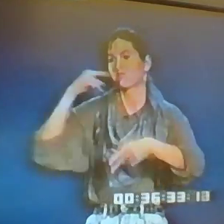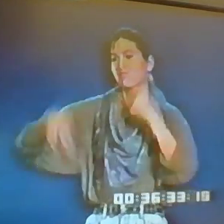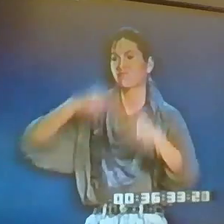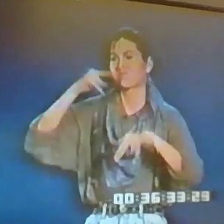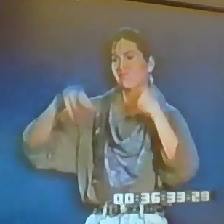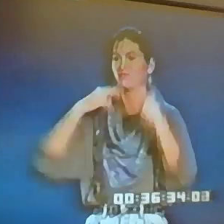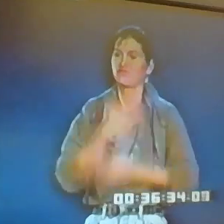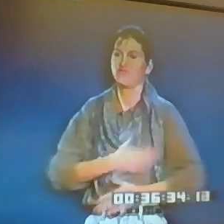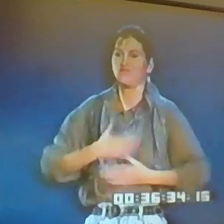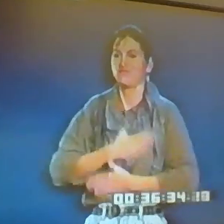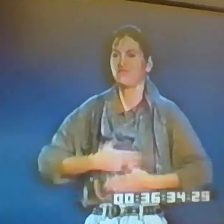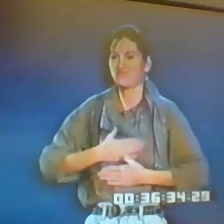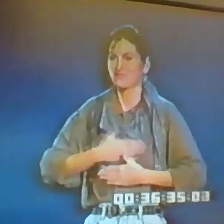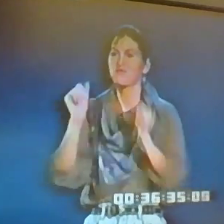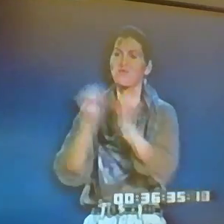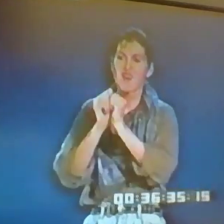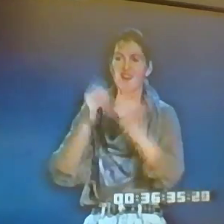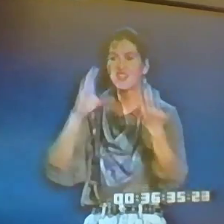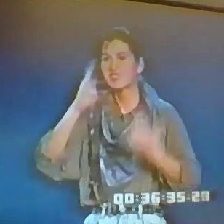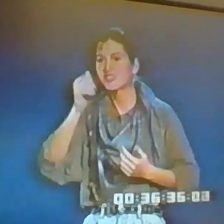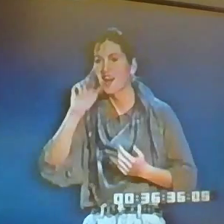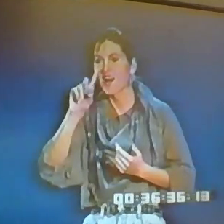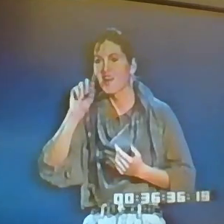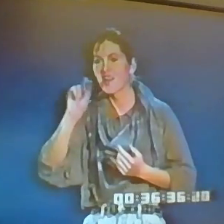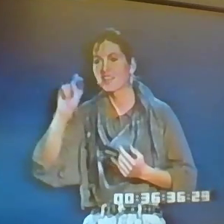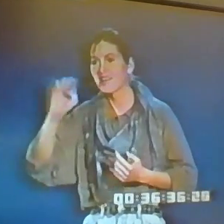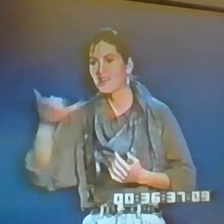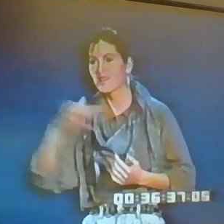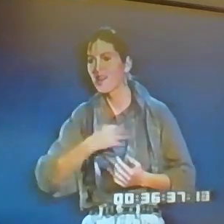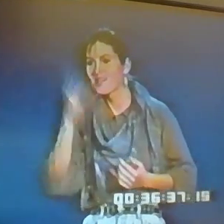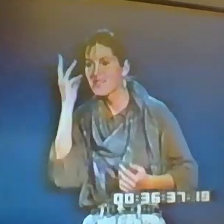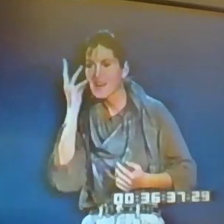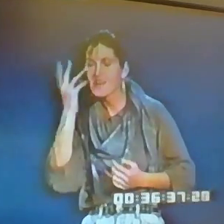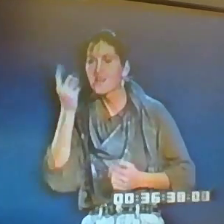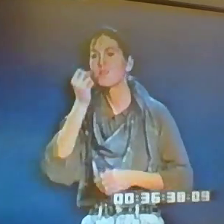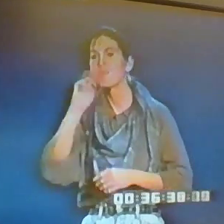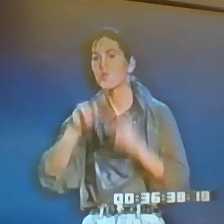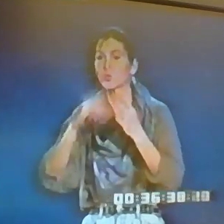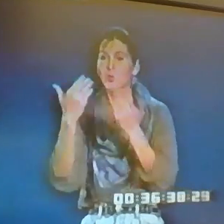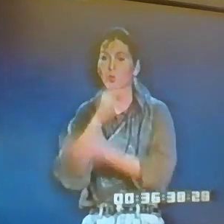Then we will take the vegetables, they should be done cooking by now,